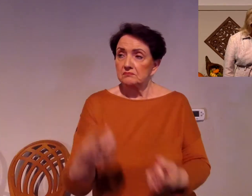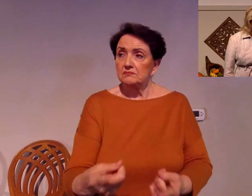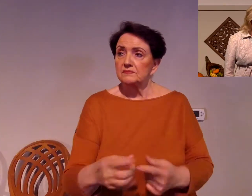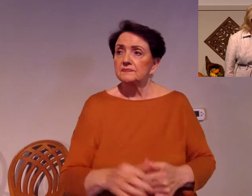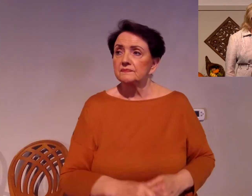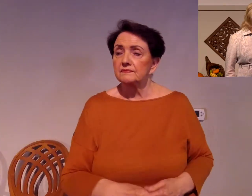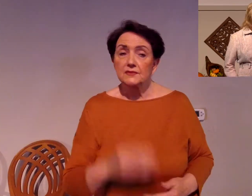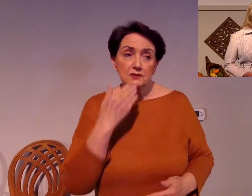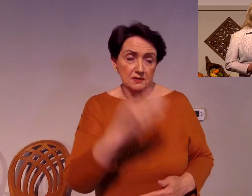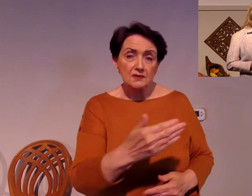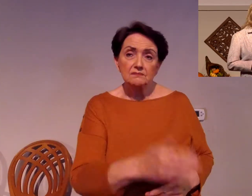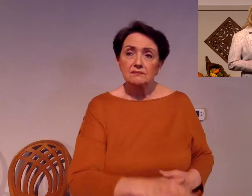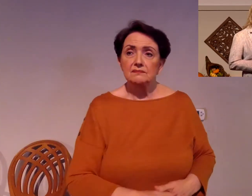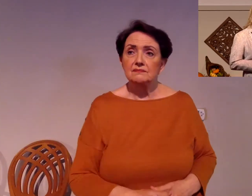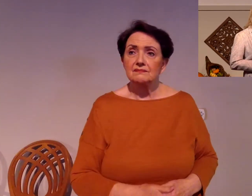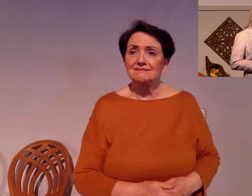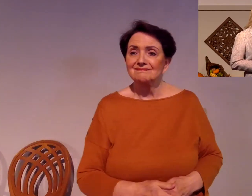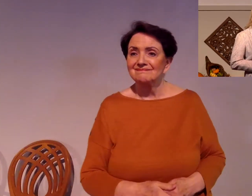Good.